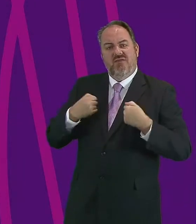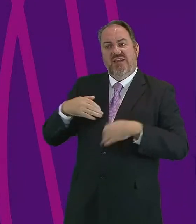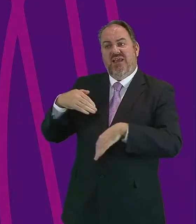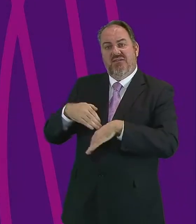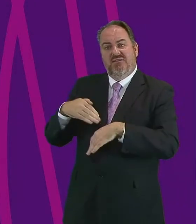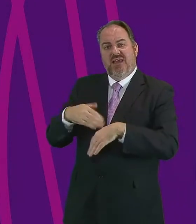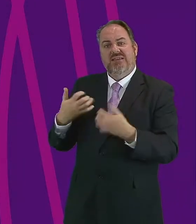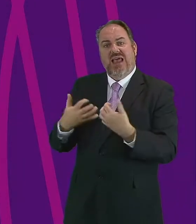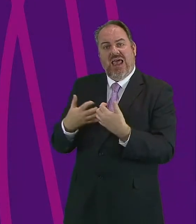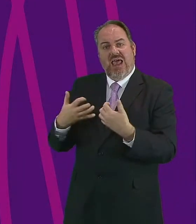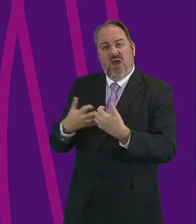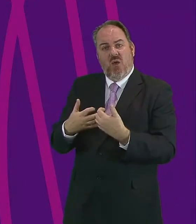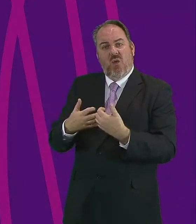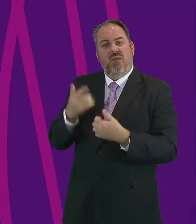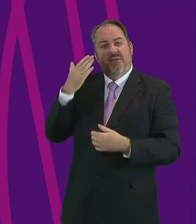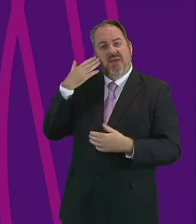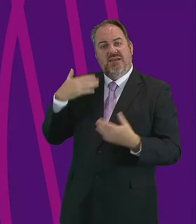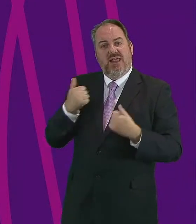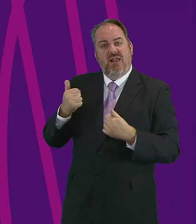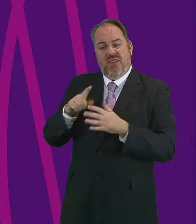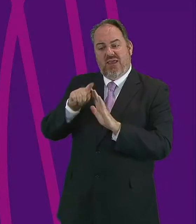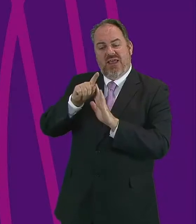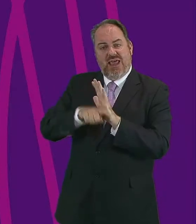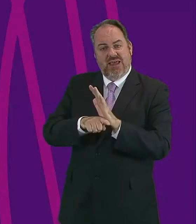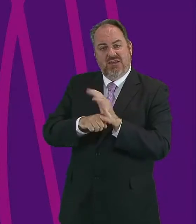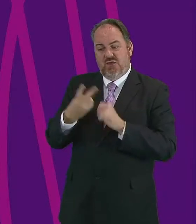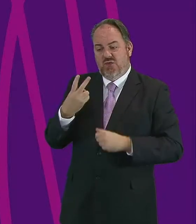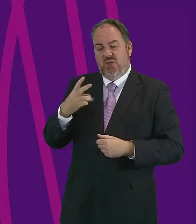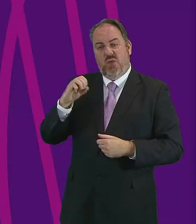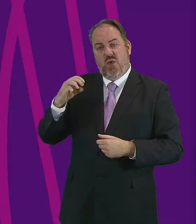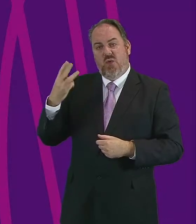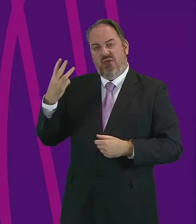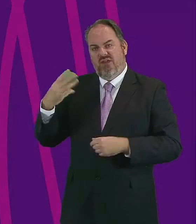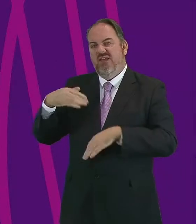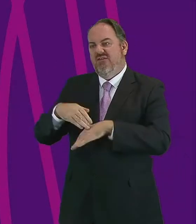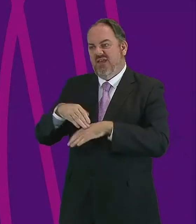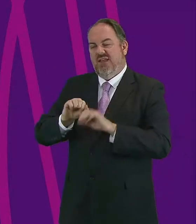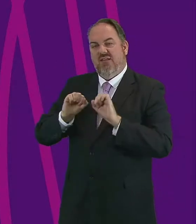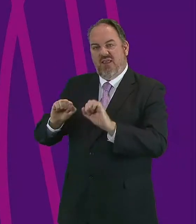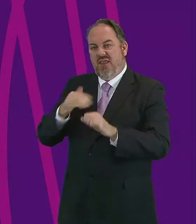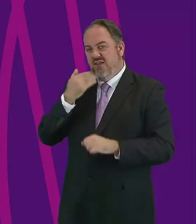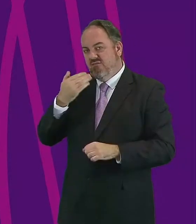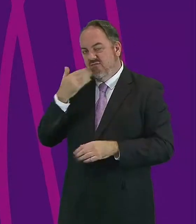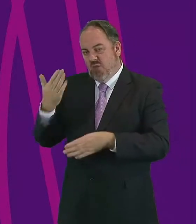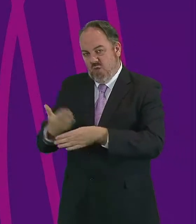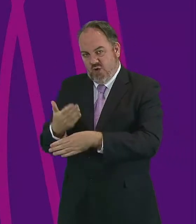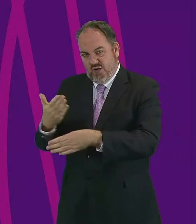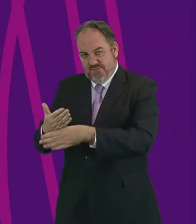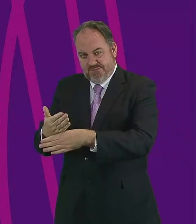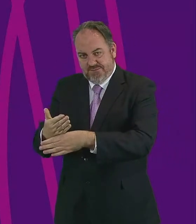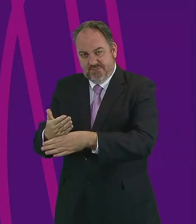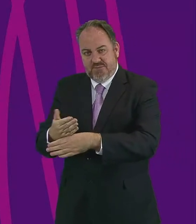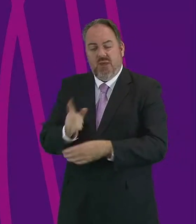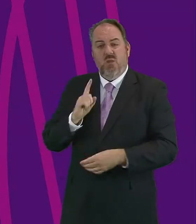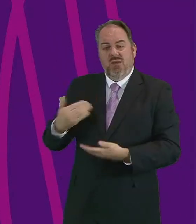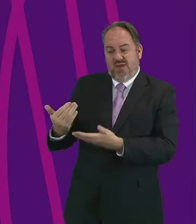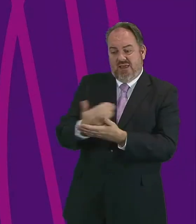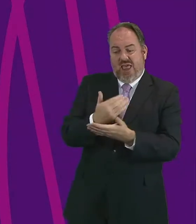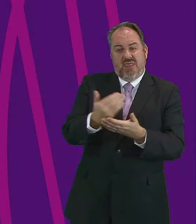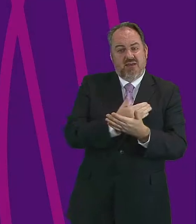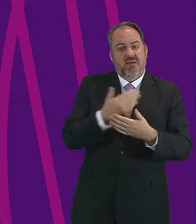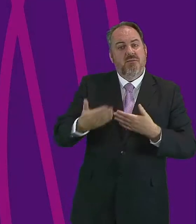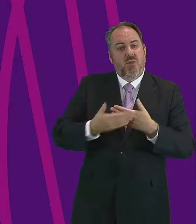Care and Treatment Scotland Act 2003, both in the form of formal data collected by the relevant organisations to the